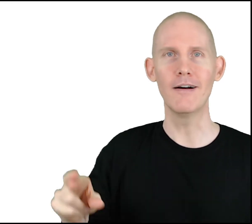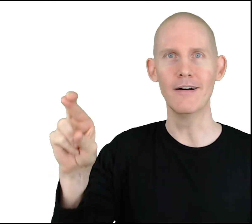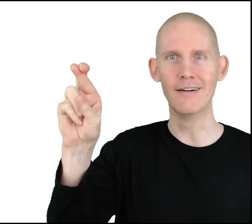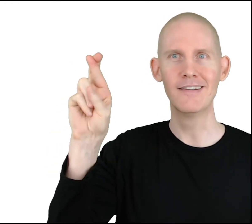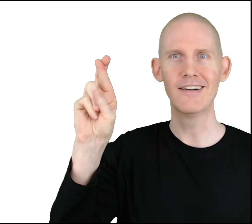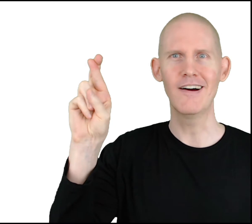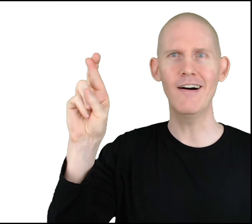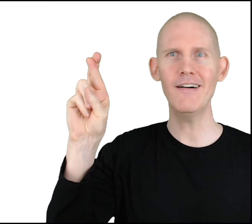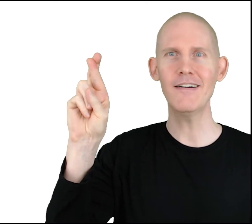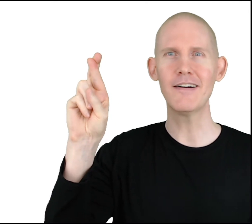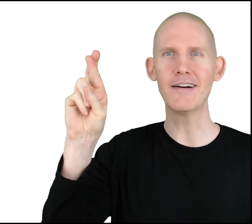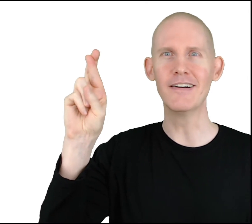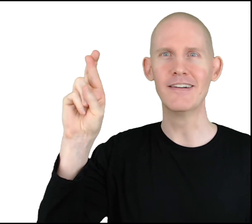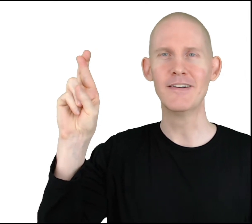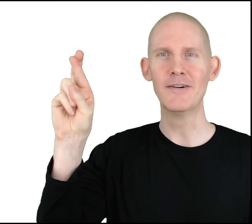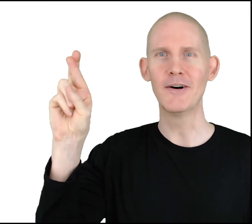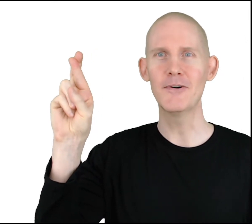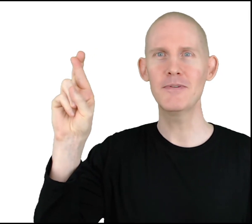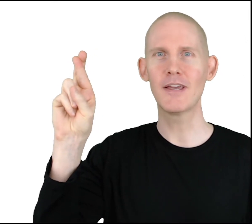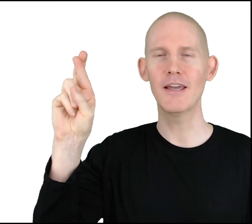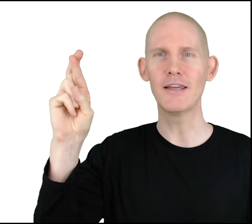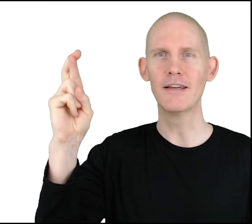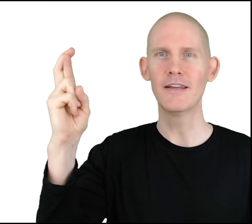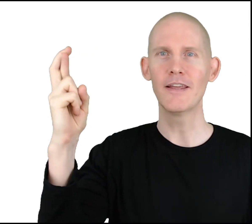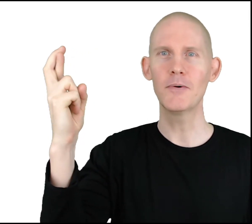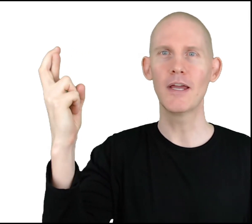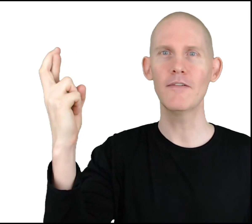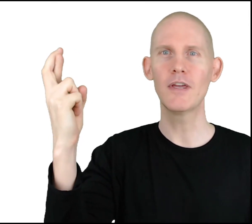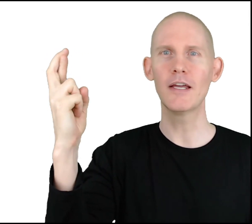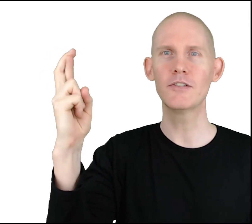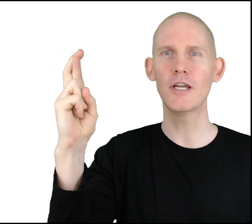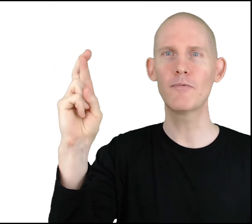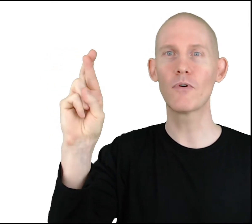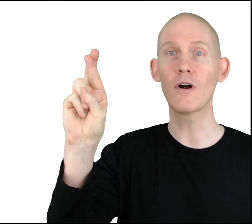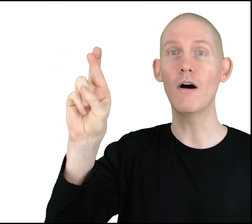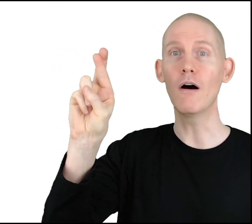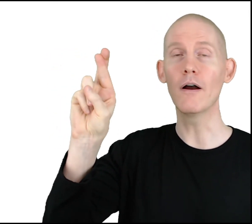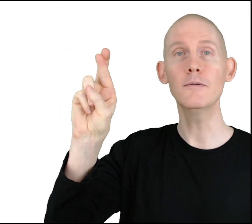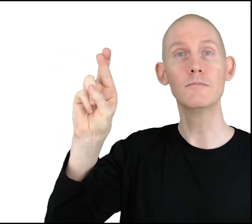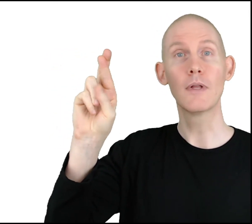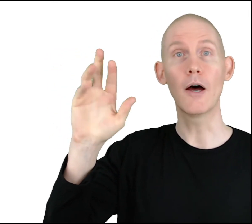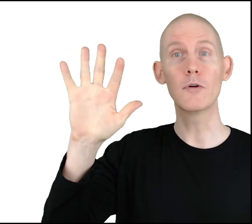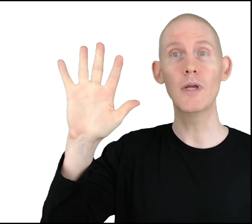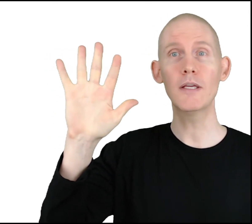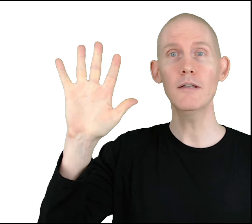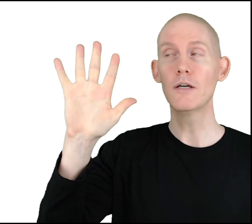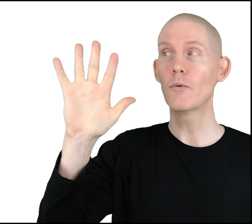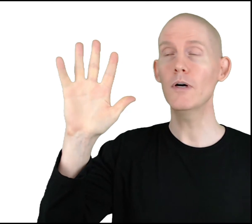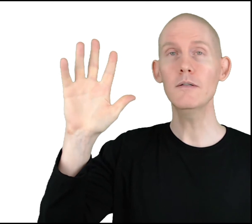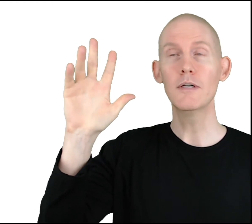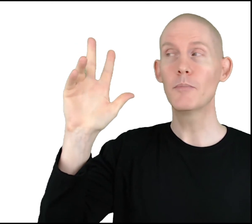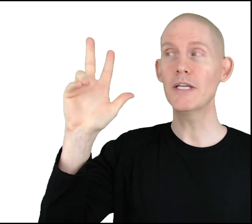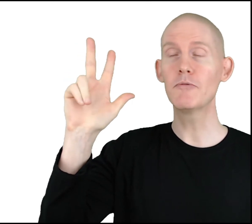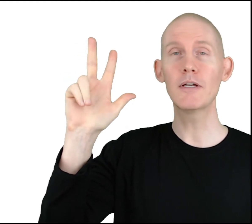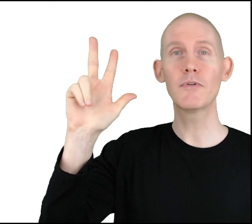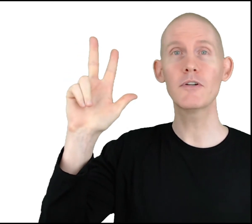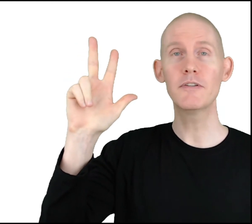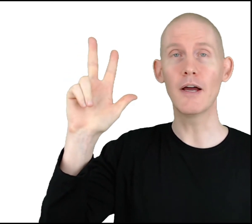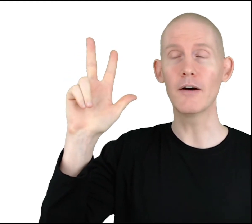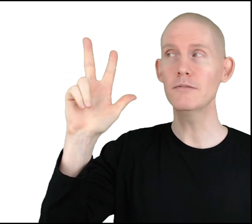R. R. Okay, there we have the hand shape for R. How do we make it? Well, pinky ring finger down.